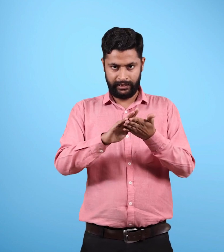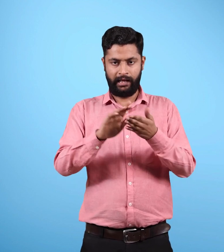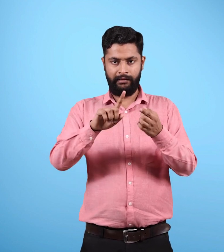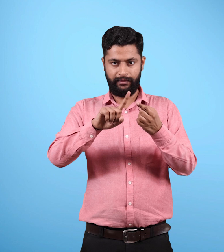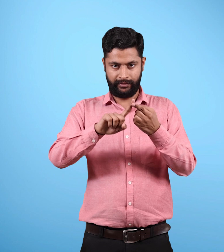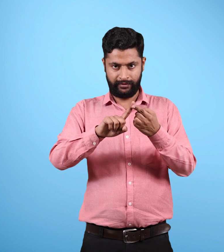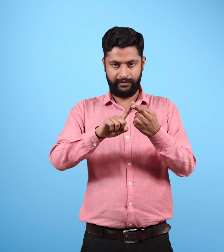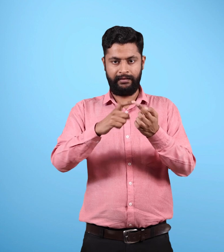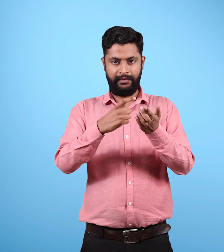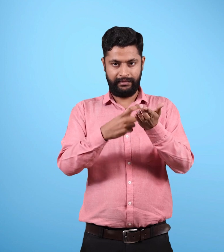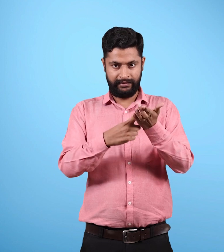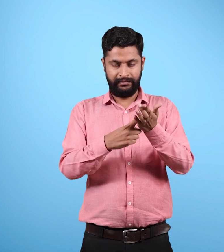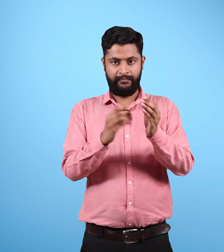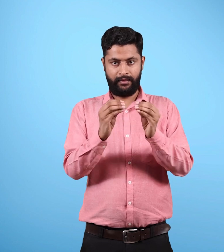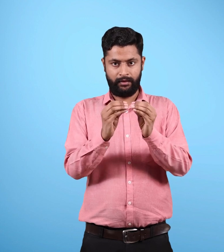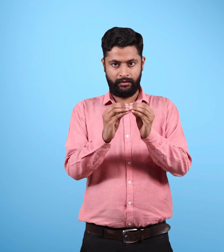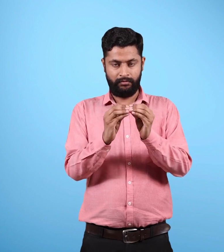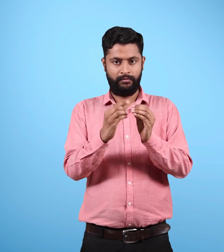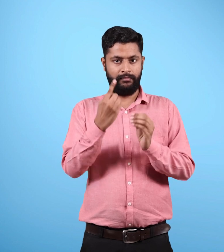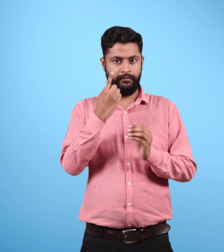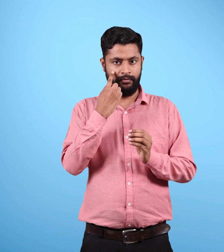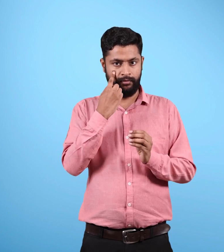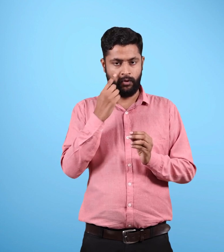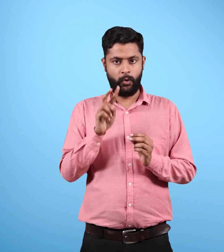These are called herbivores.